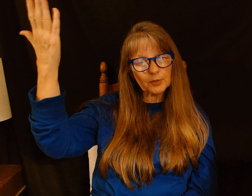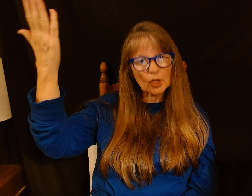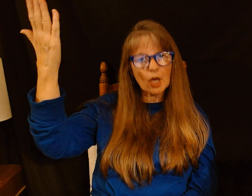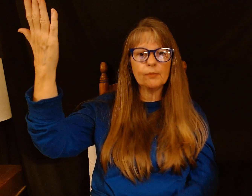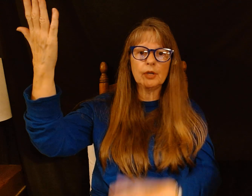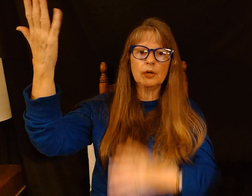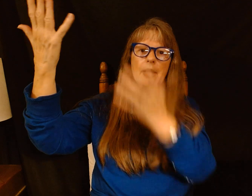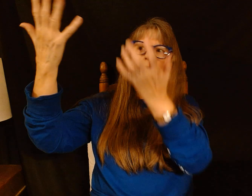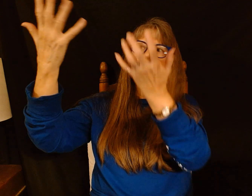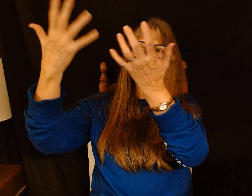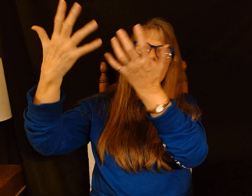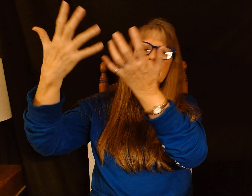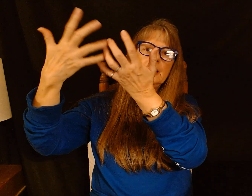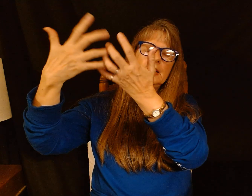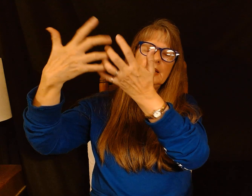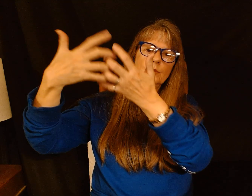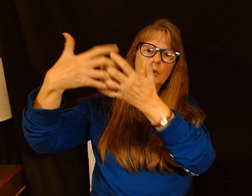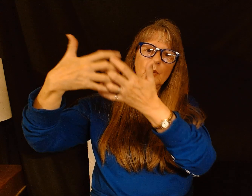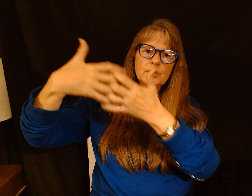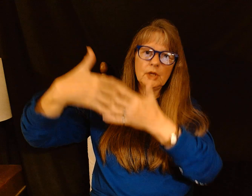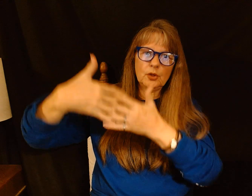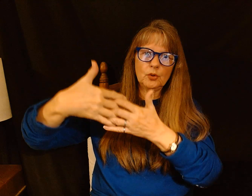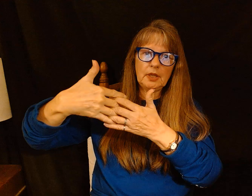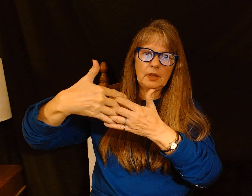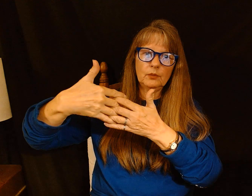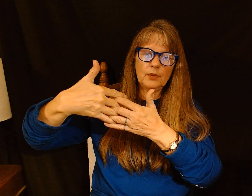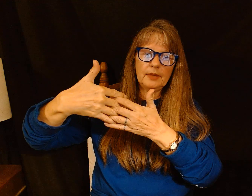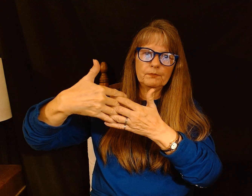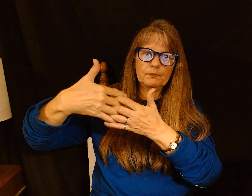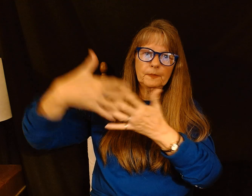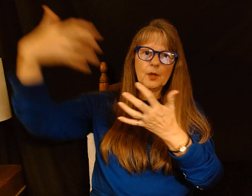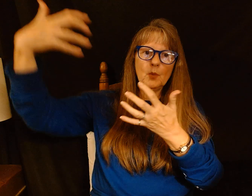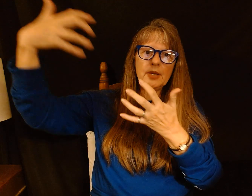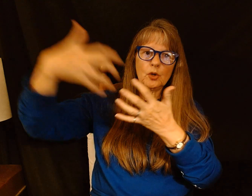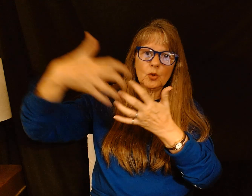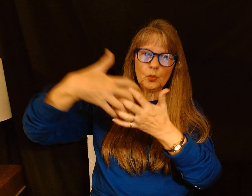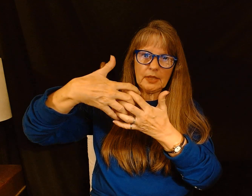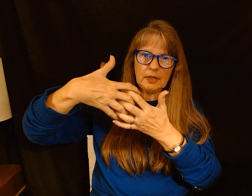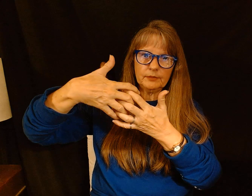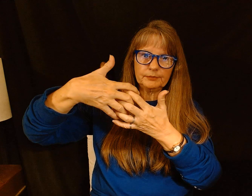God up here, then we're going to agree, right? We agree.